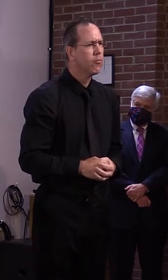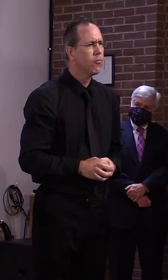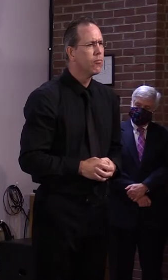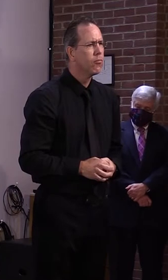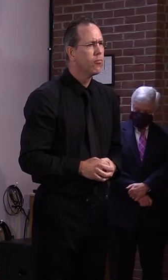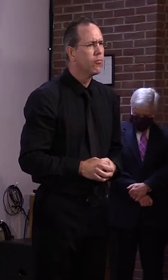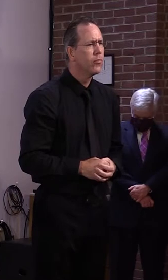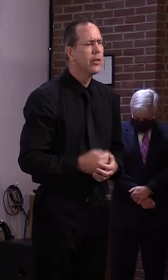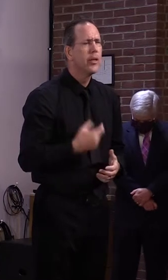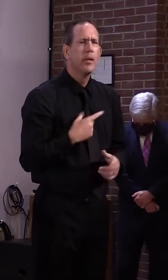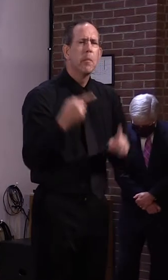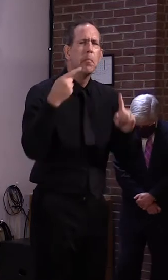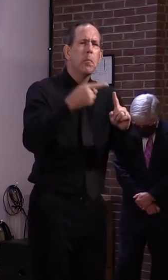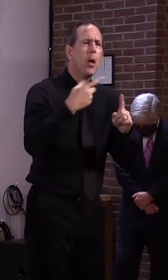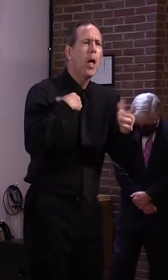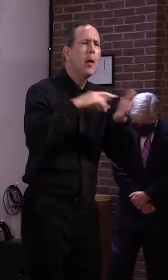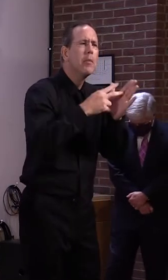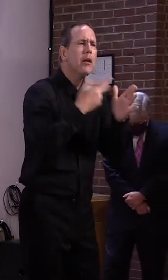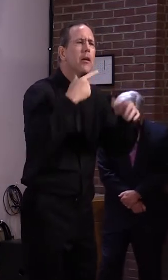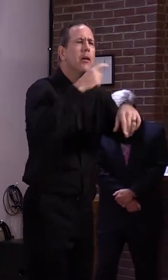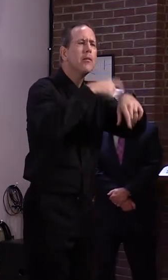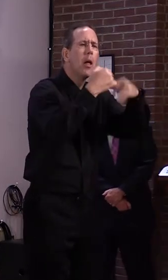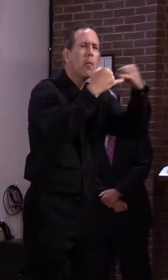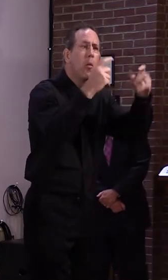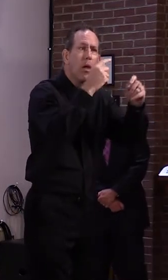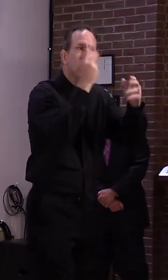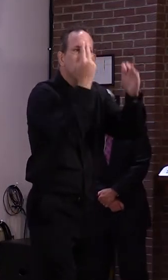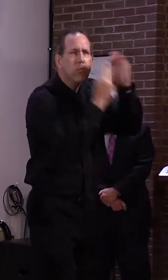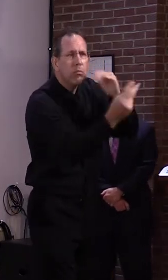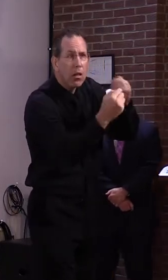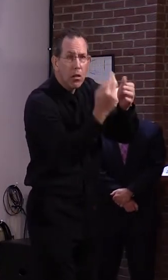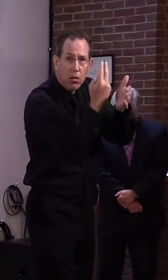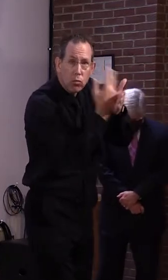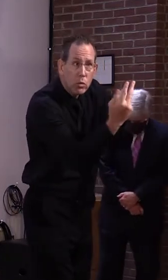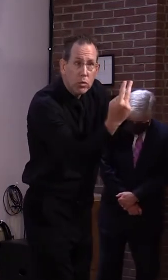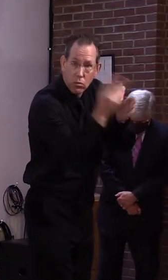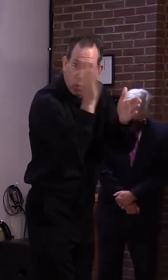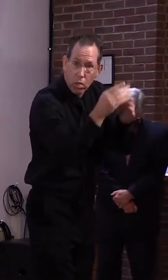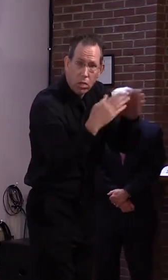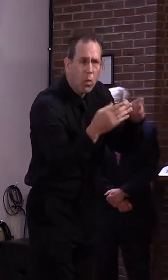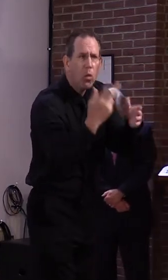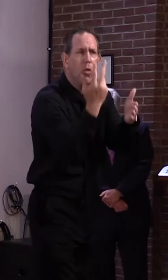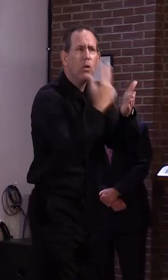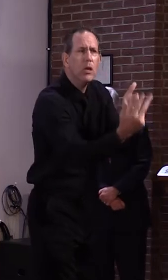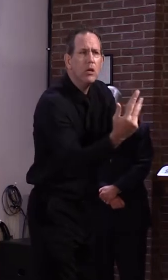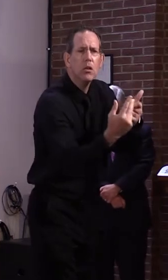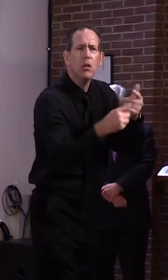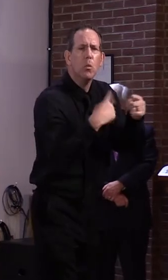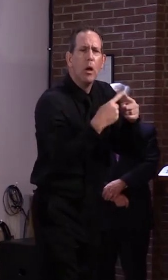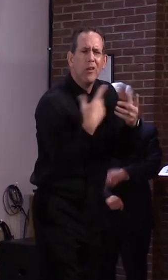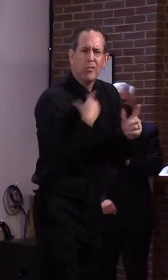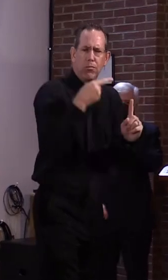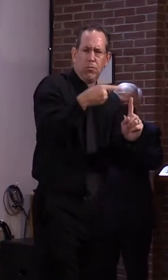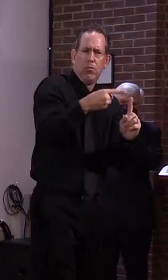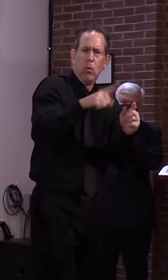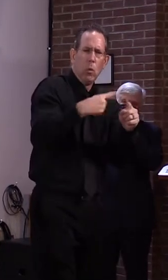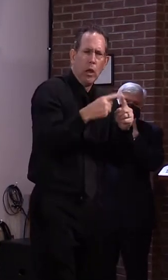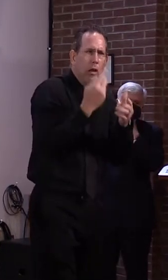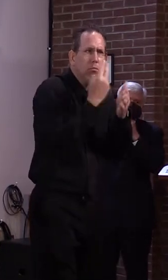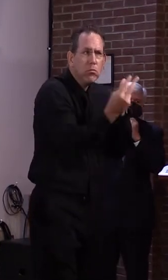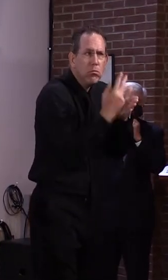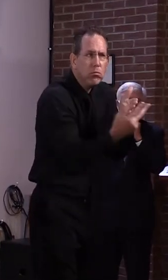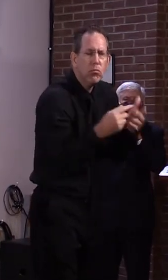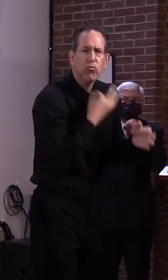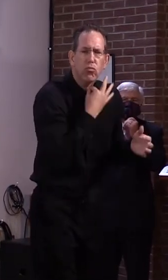beginning, really watching the data, the science, what we're seeing on the ground, you know, the number of cases, and some of